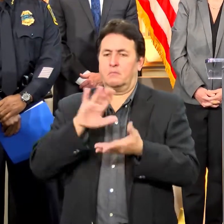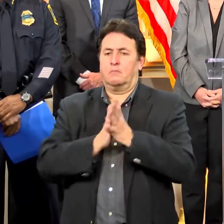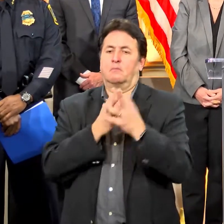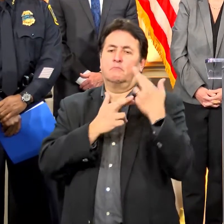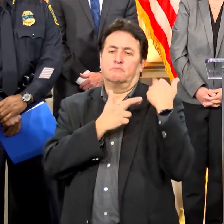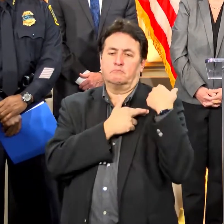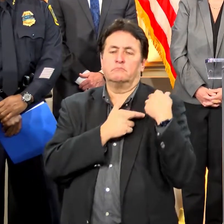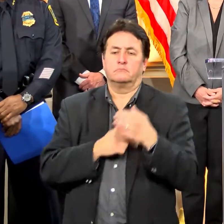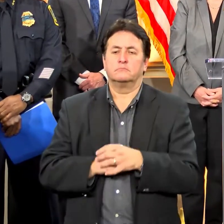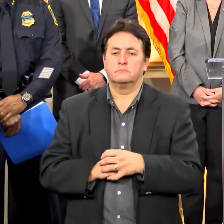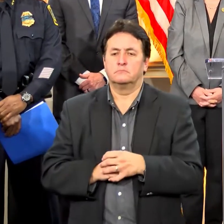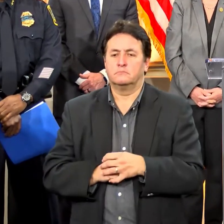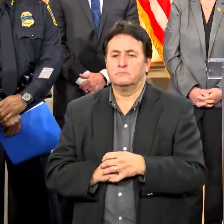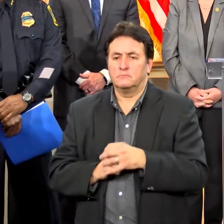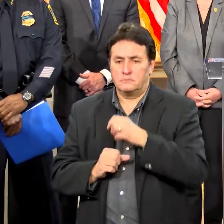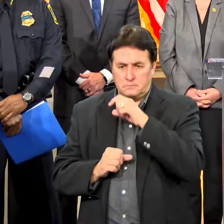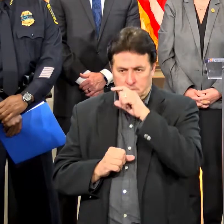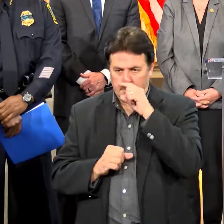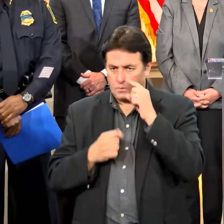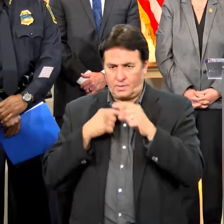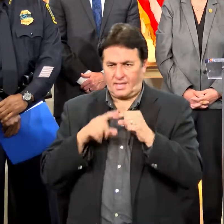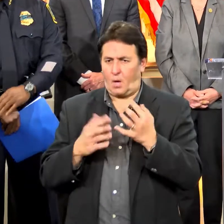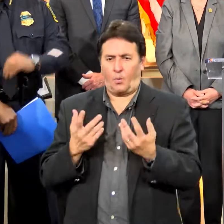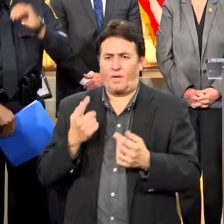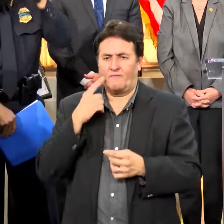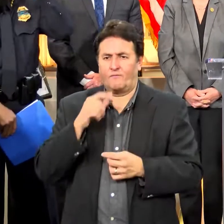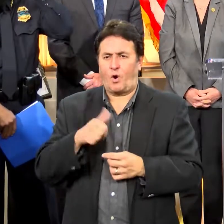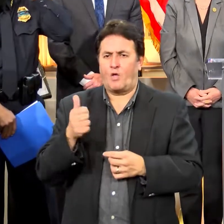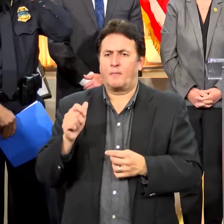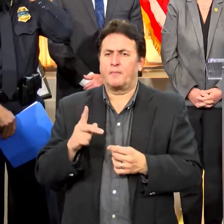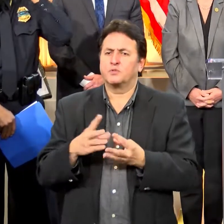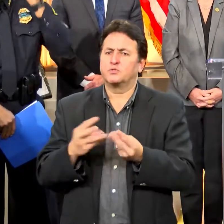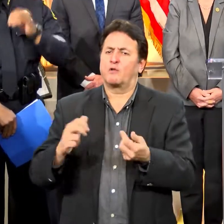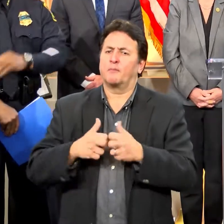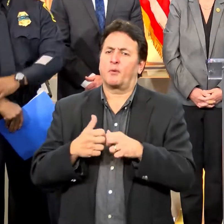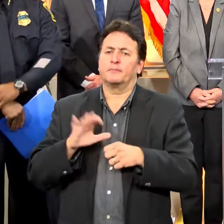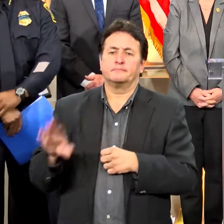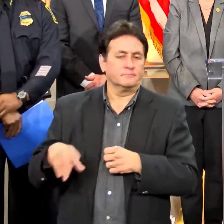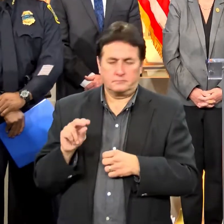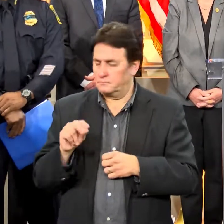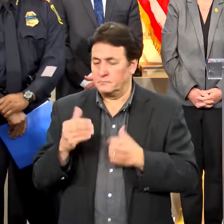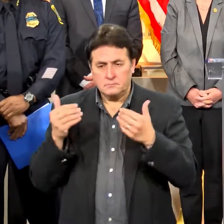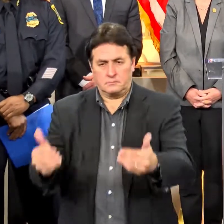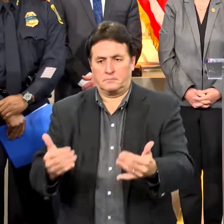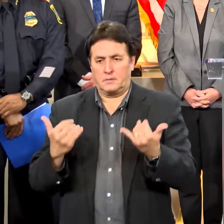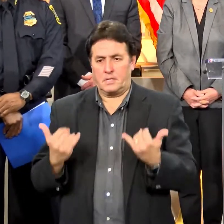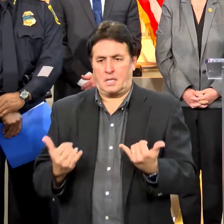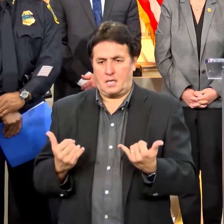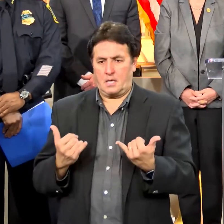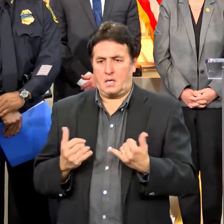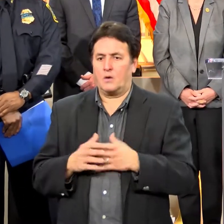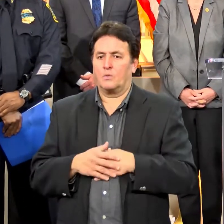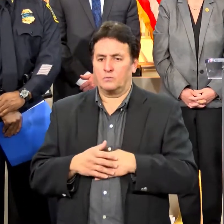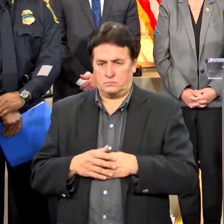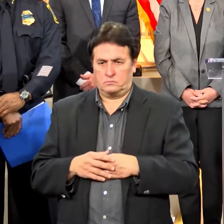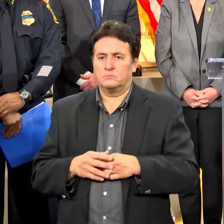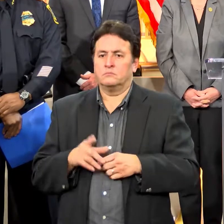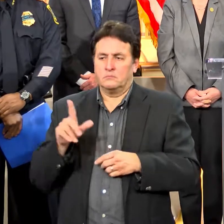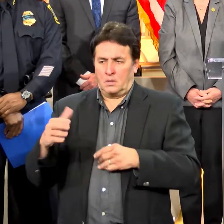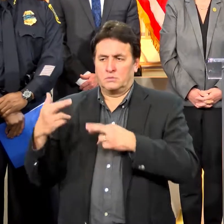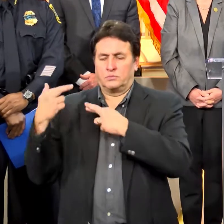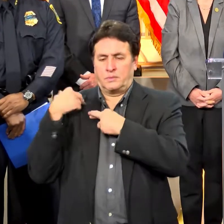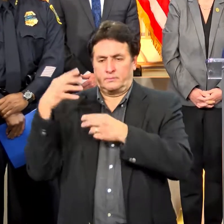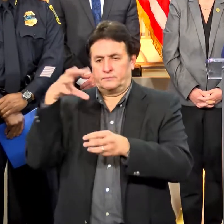problem. Everyone has a role to play. And there are people in our community who know people